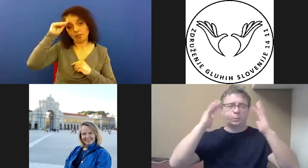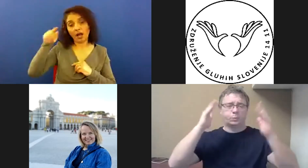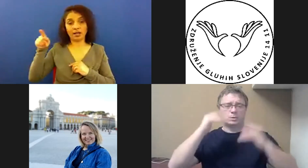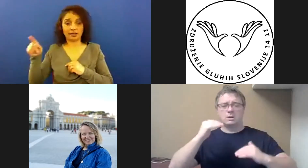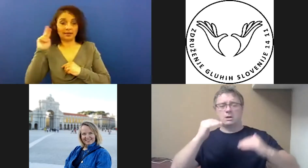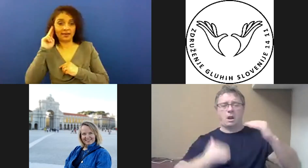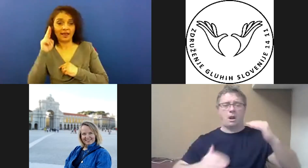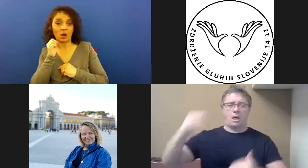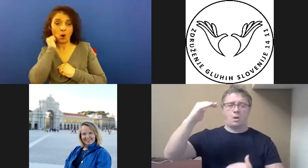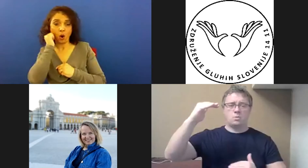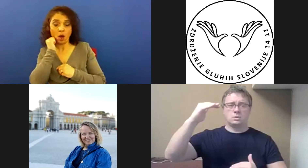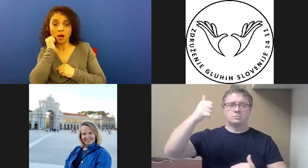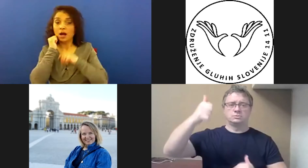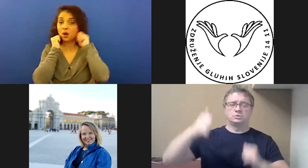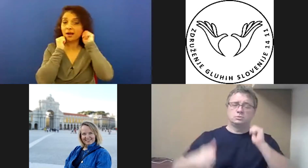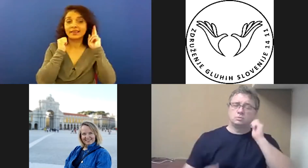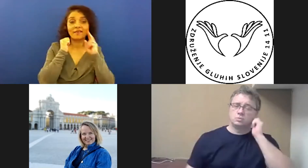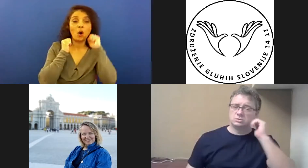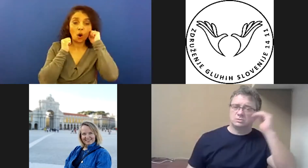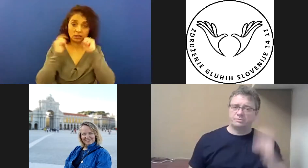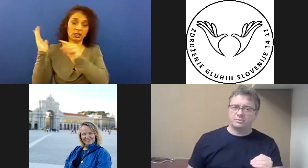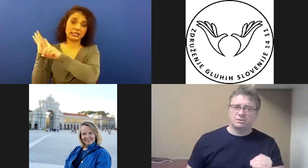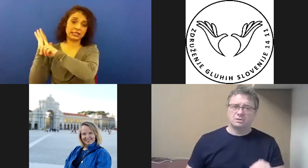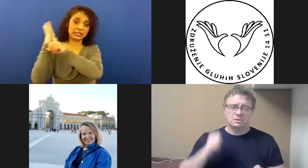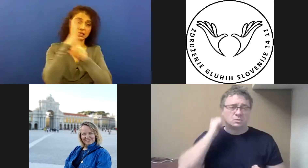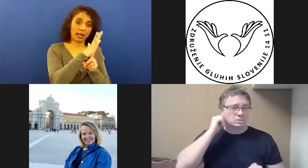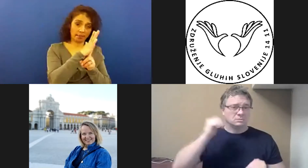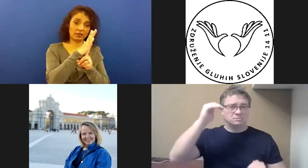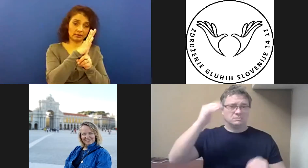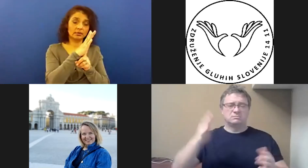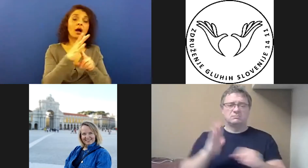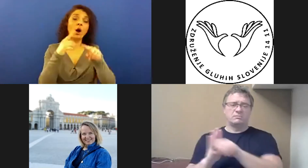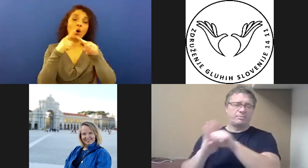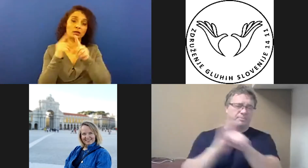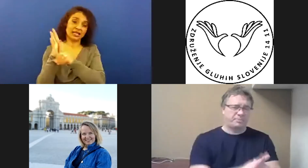for women to get work, for deaf women to get work,